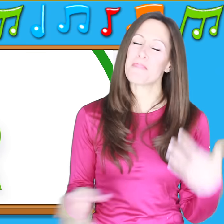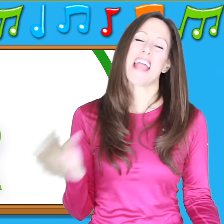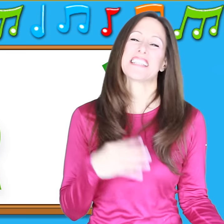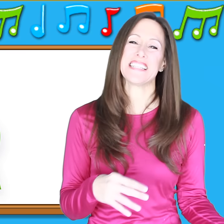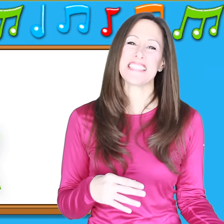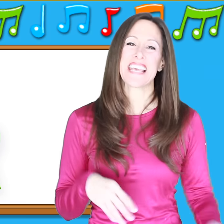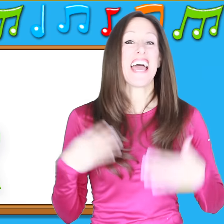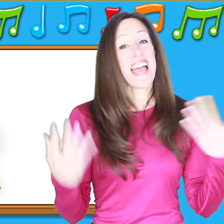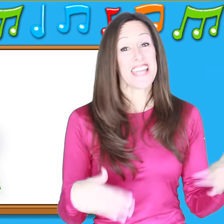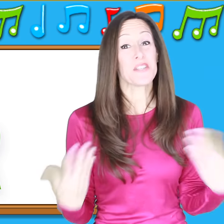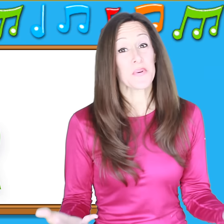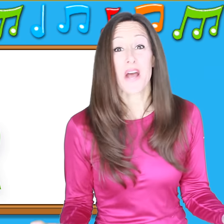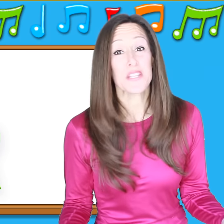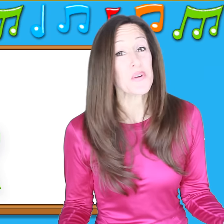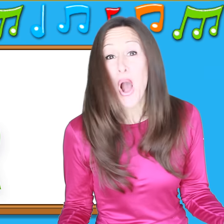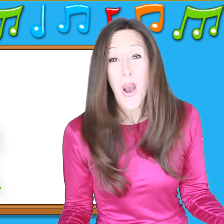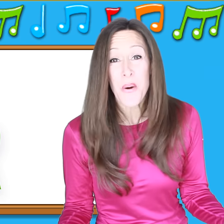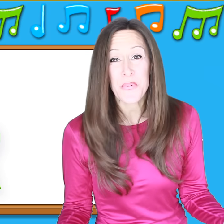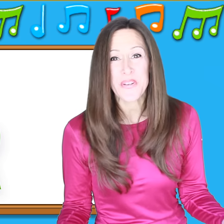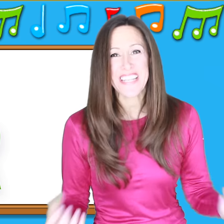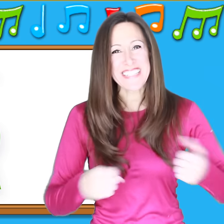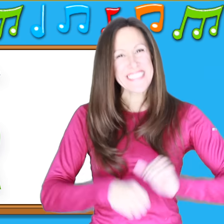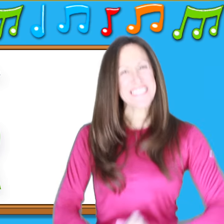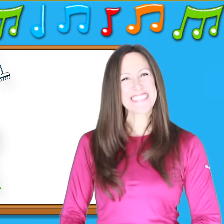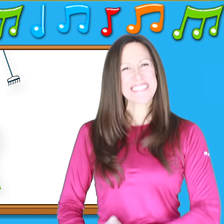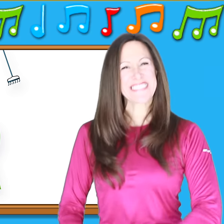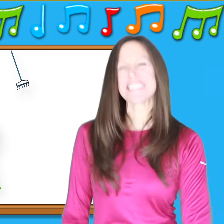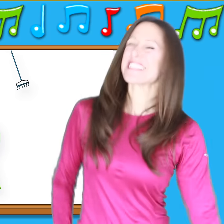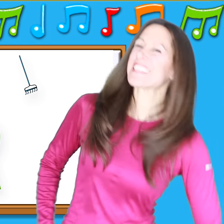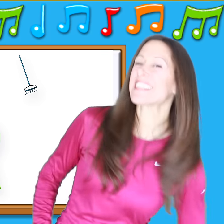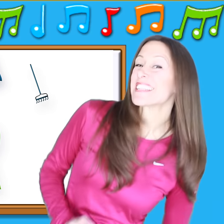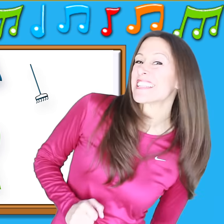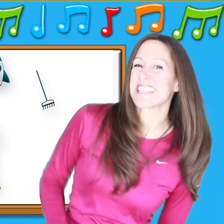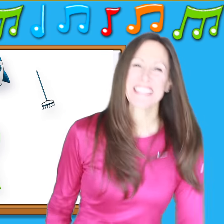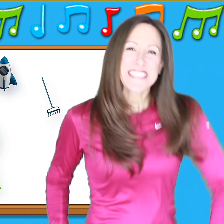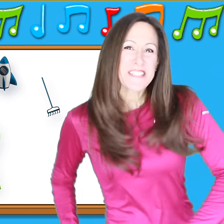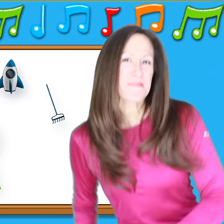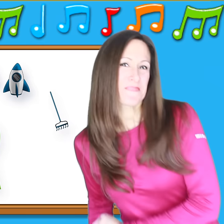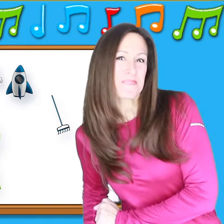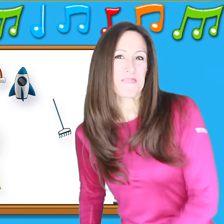practice and do it on your own.